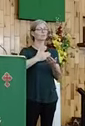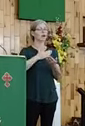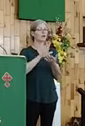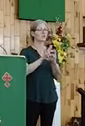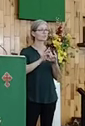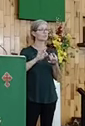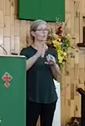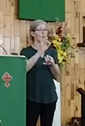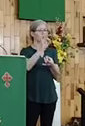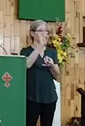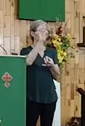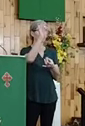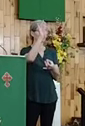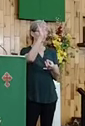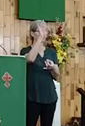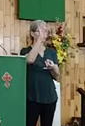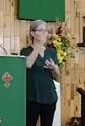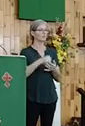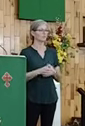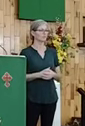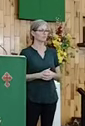Lord my